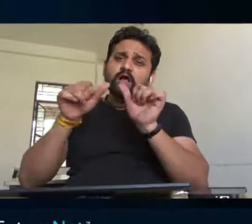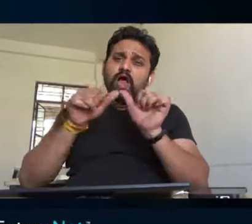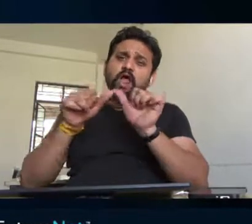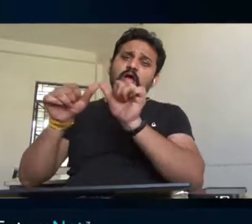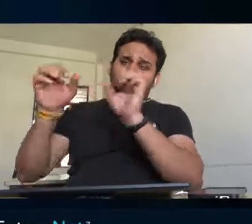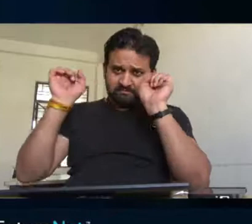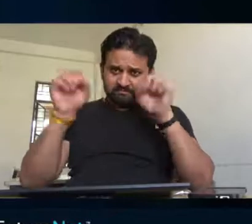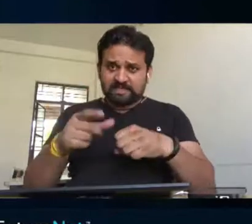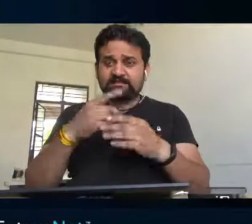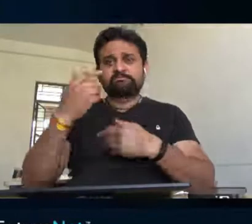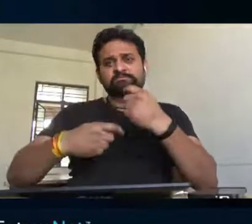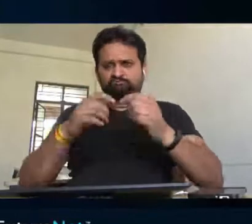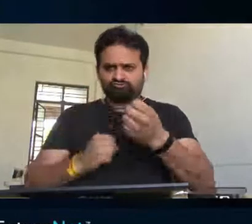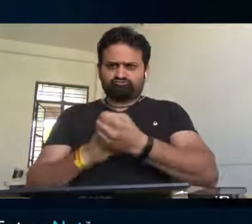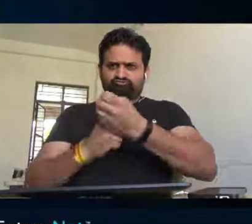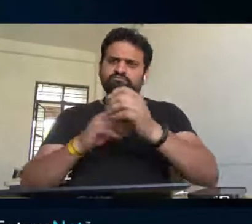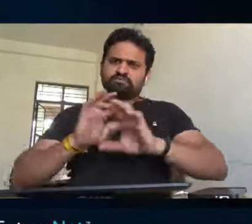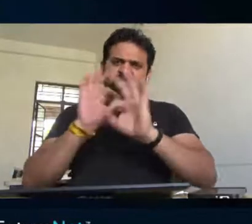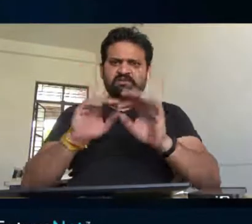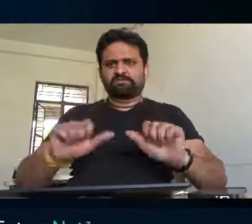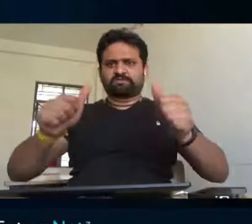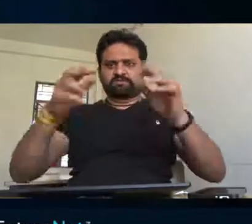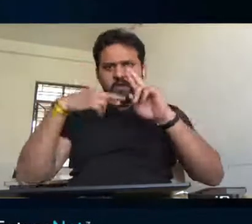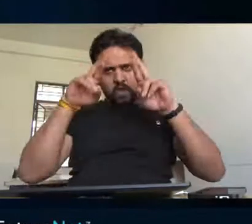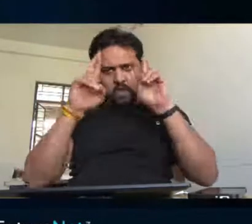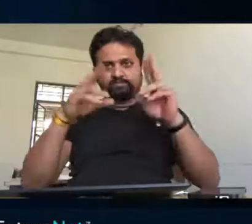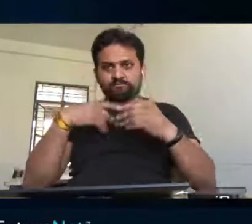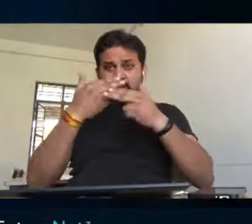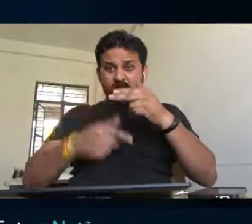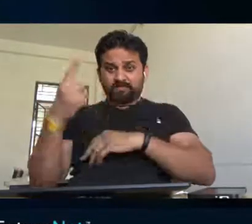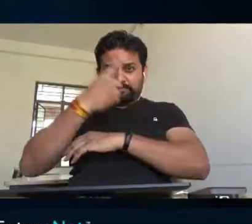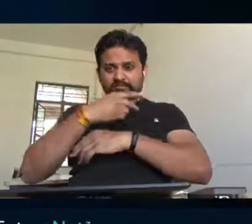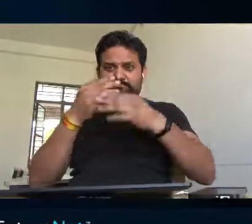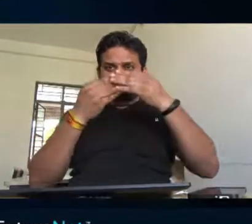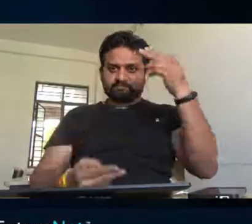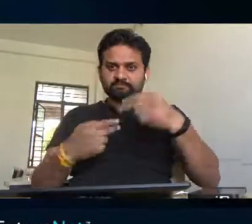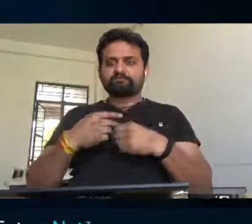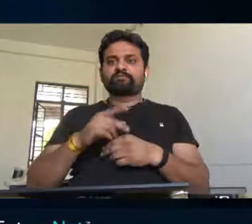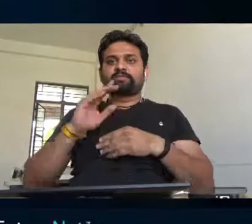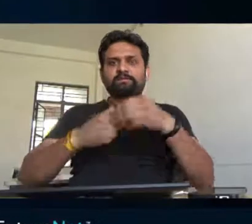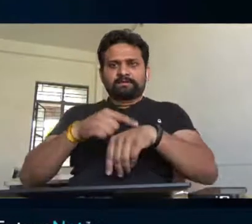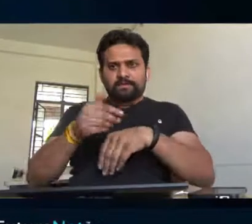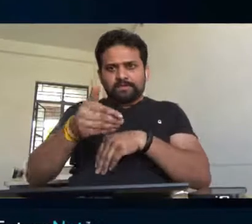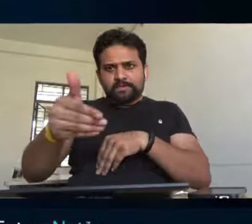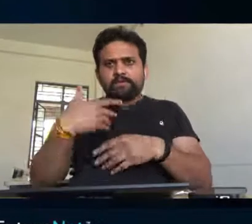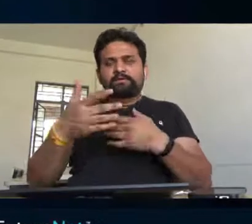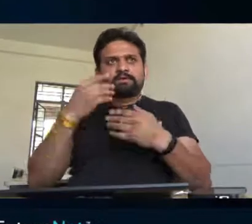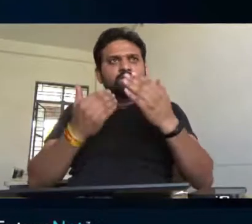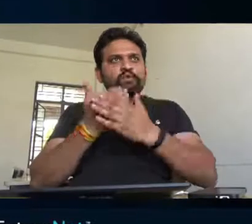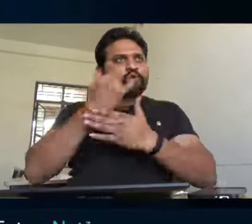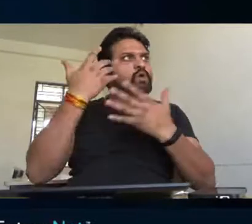can bring you the lifestyle of a millionaire, which can bring you in the status of a millionaire or